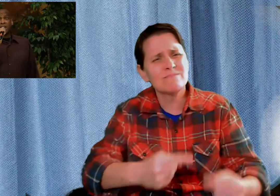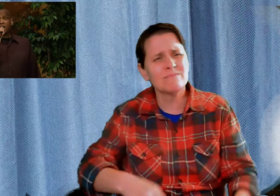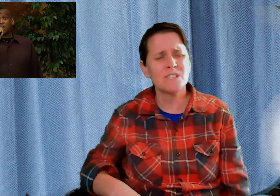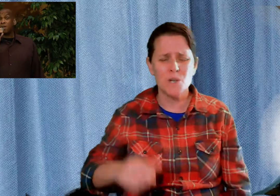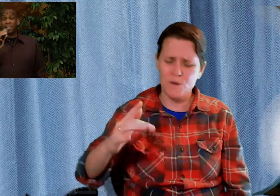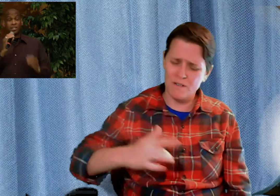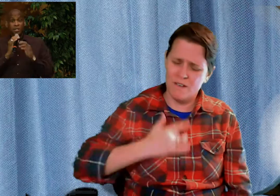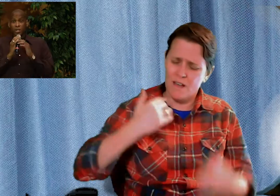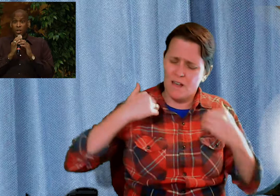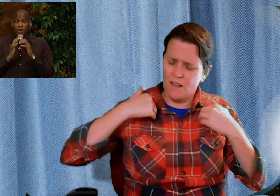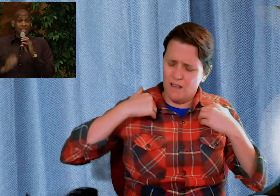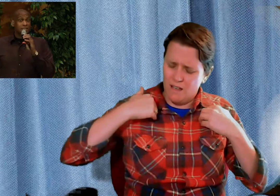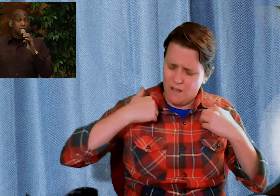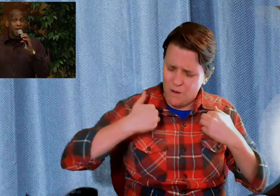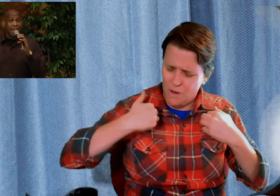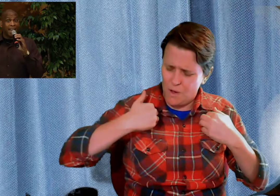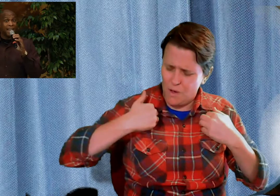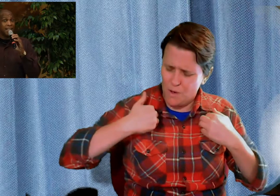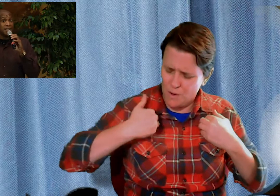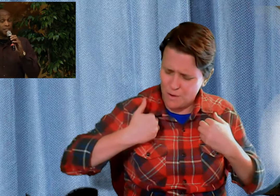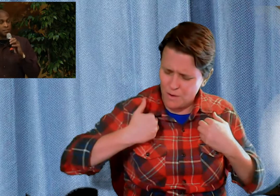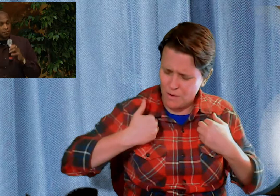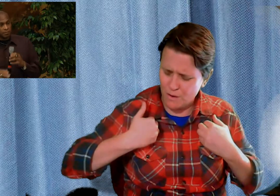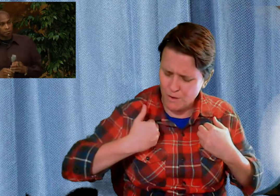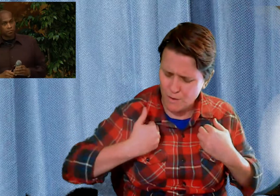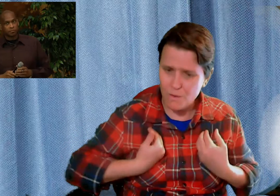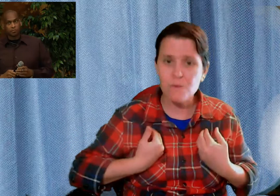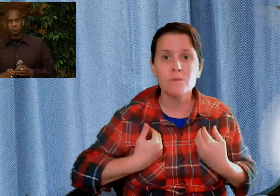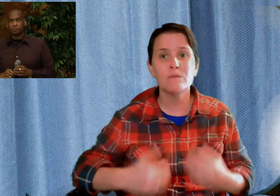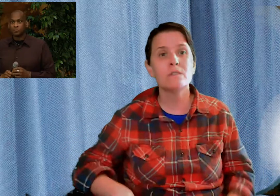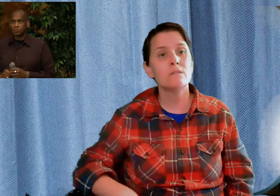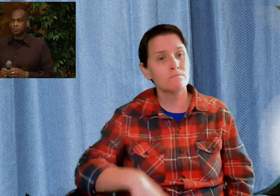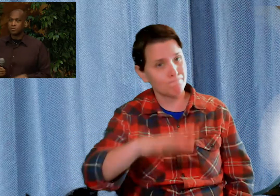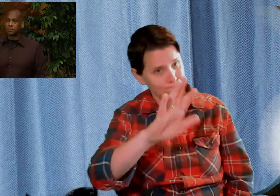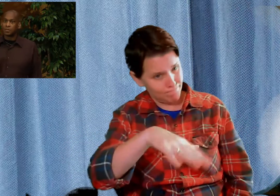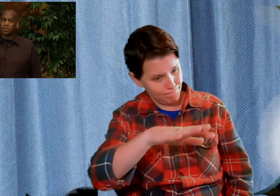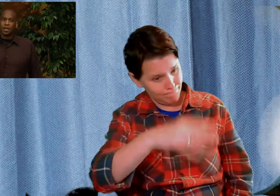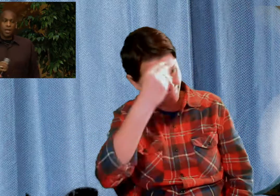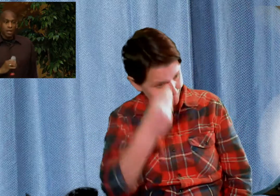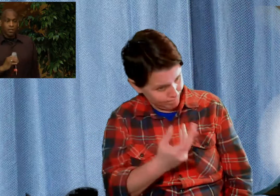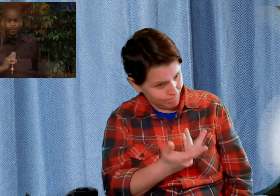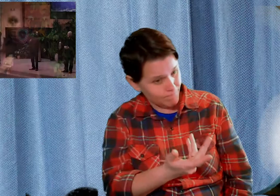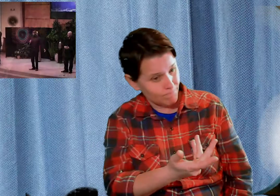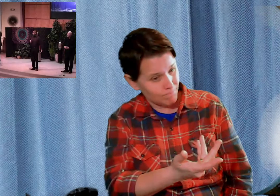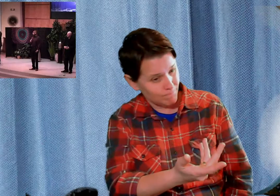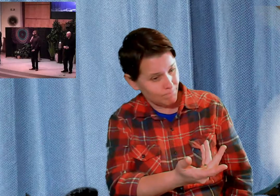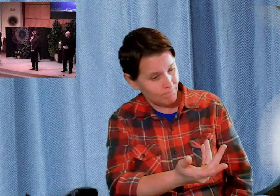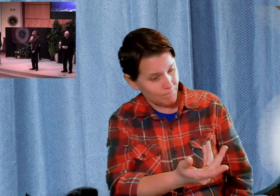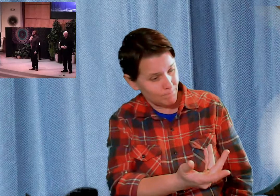growing weary, doing well. I want you to know